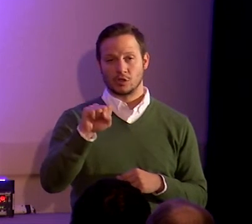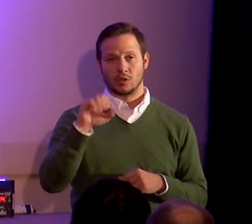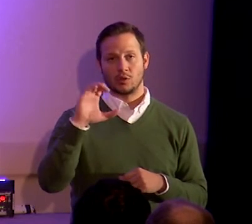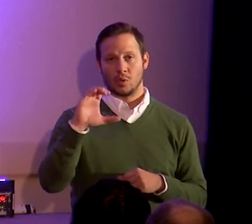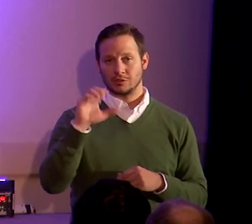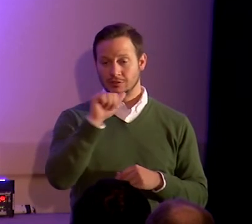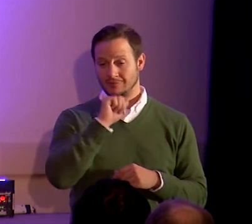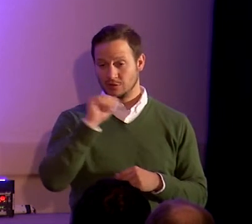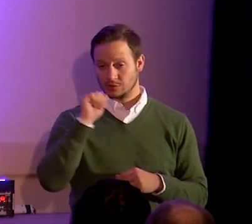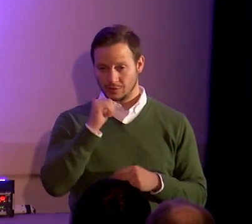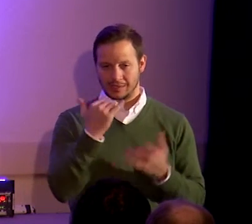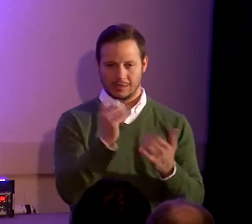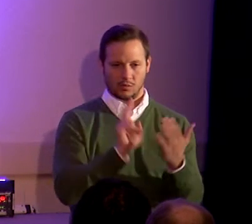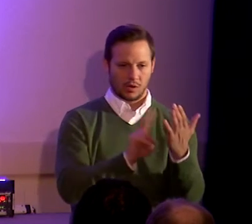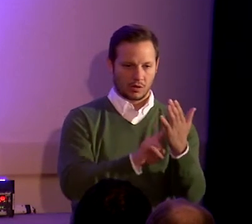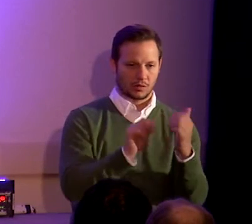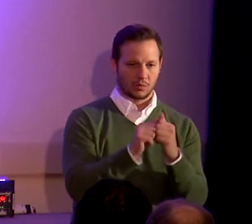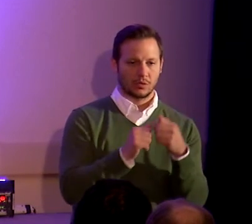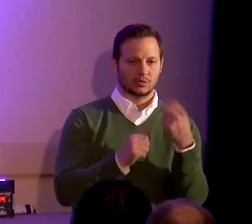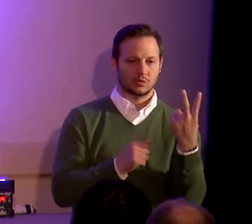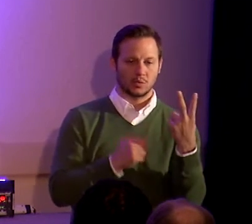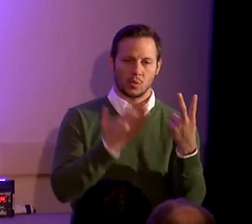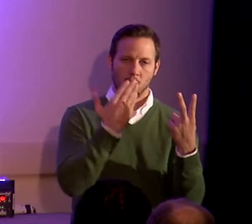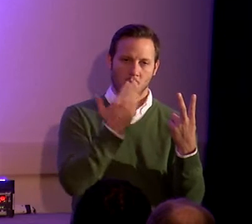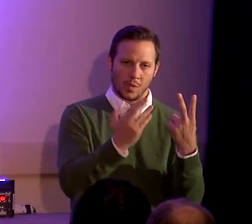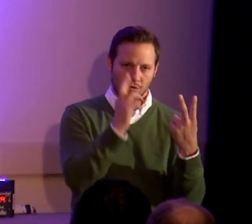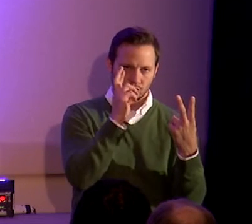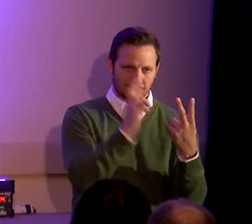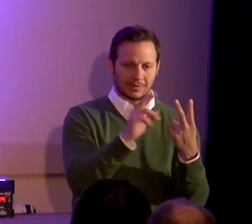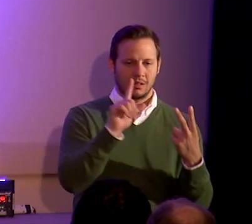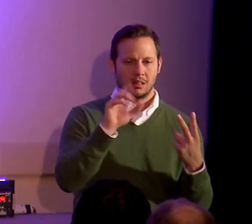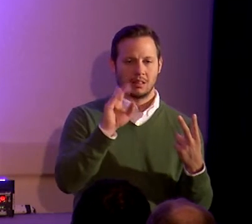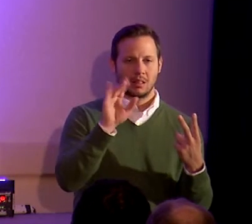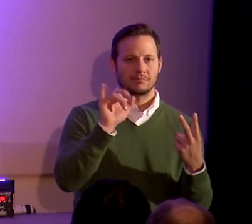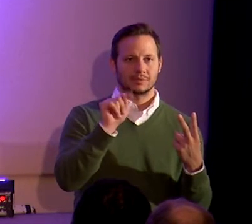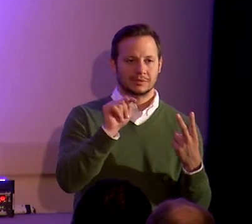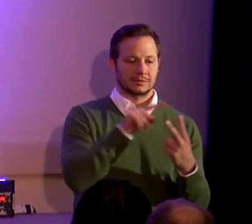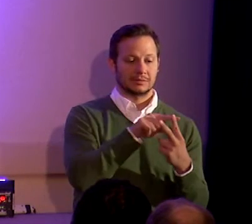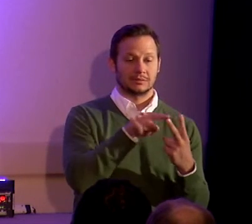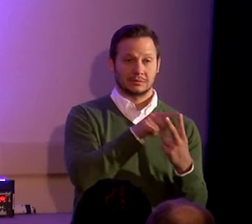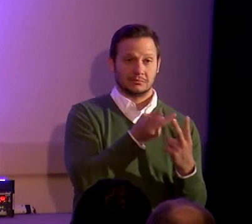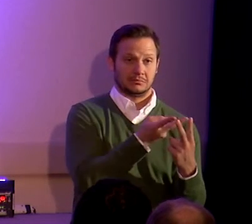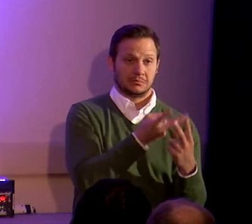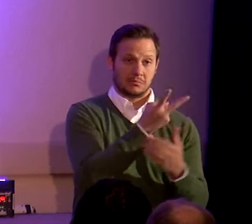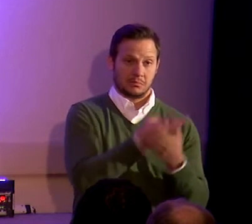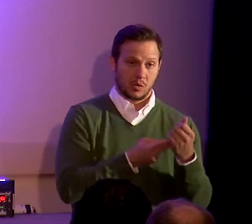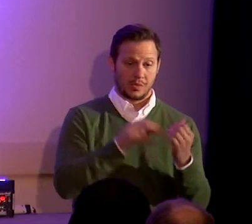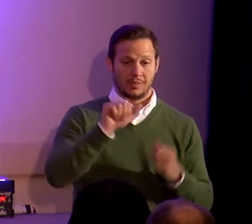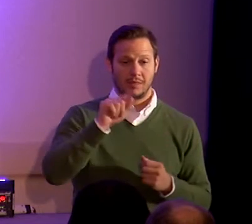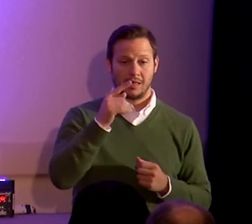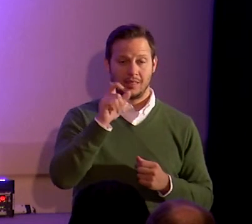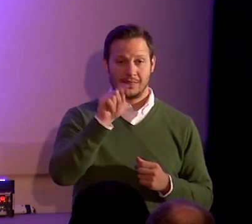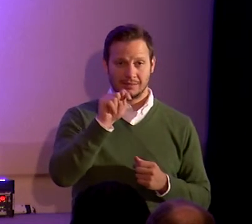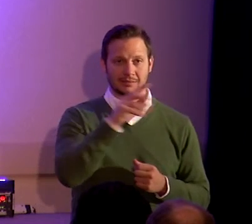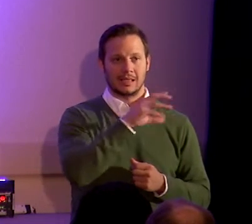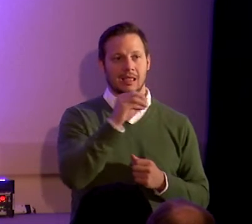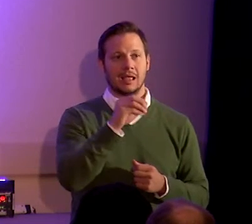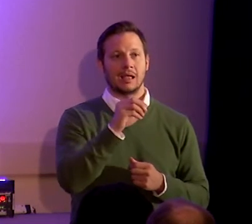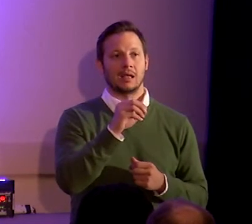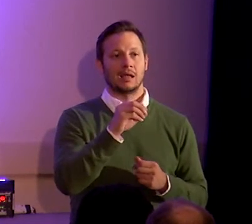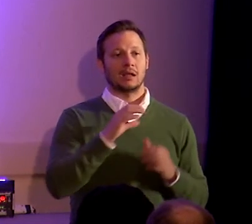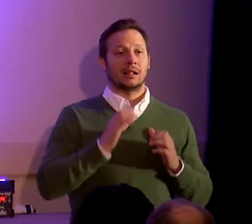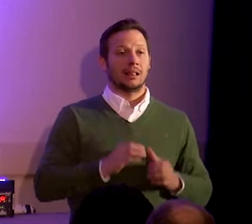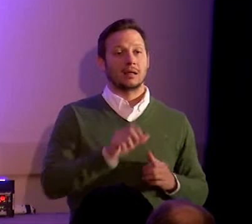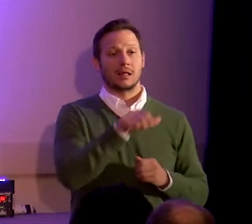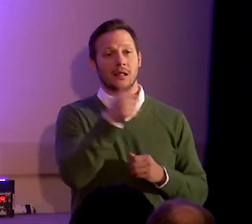now contracting with two well-respected lobbyists who are both atheists themselves and whose other clients include veteran